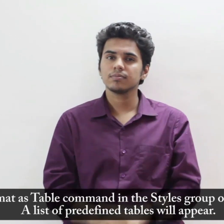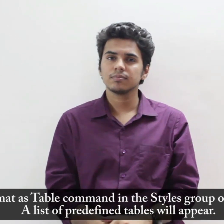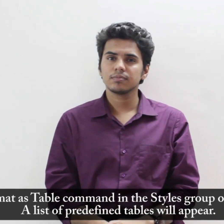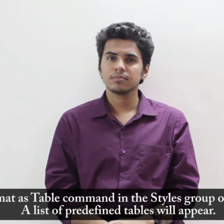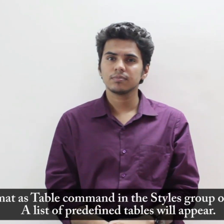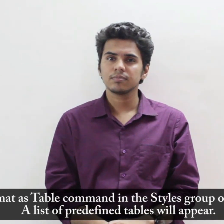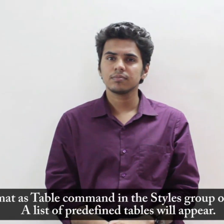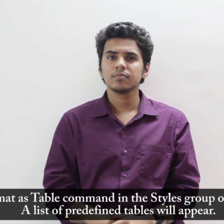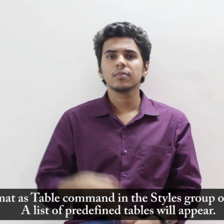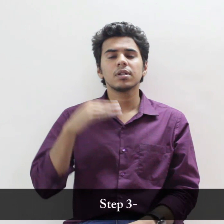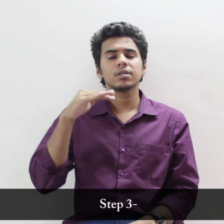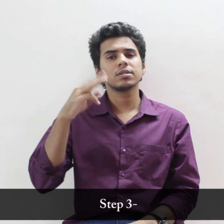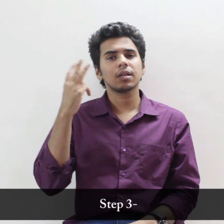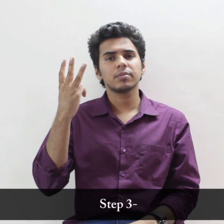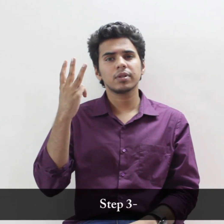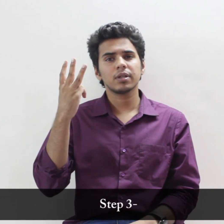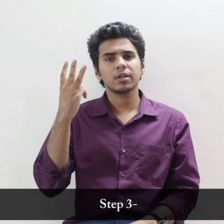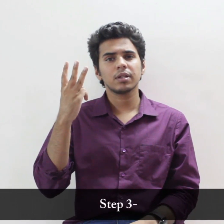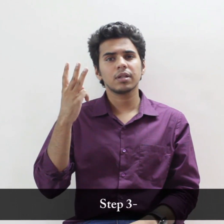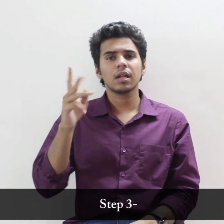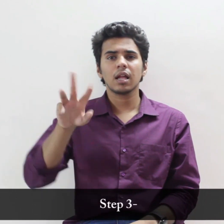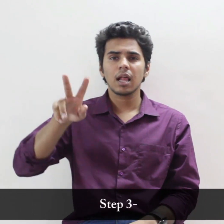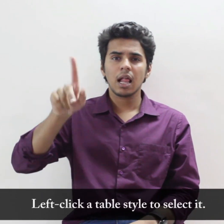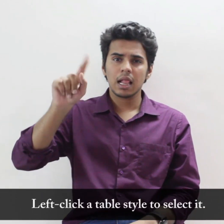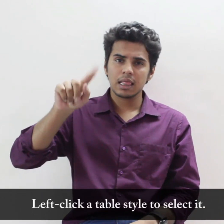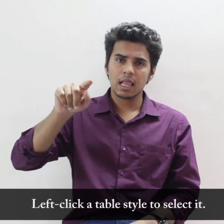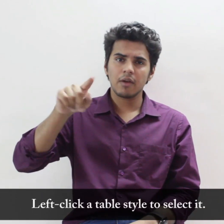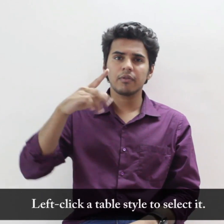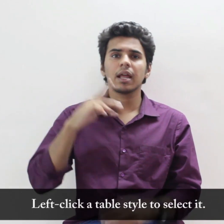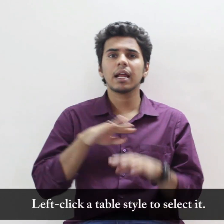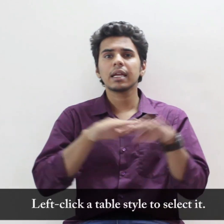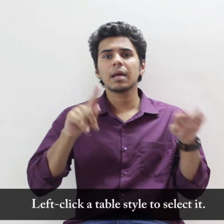Step 3. Left-click a table style to select it.